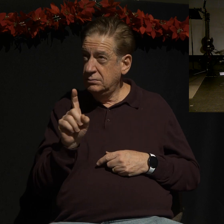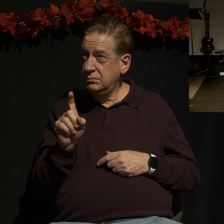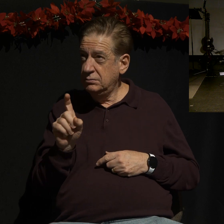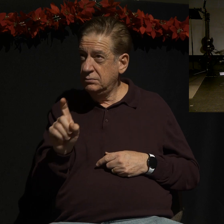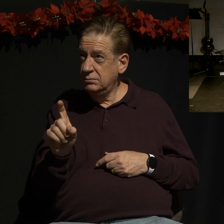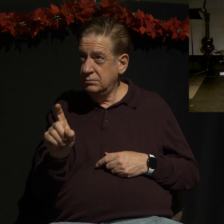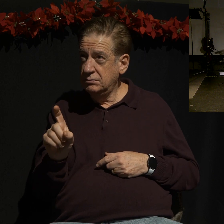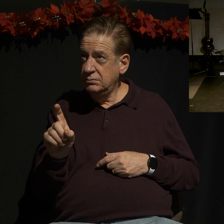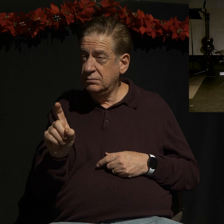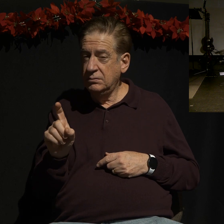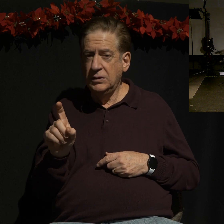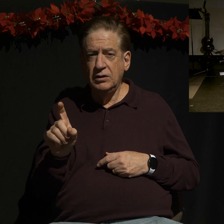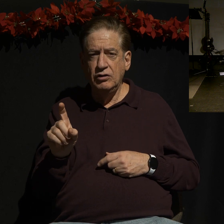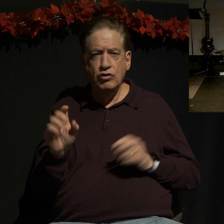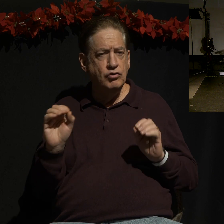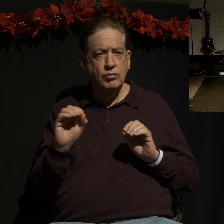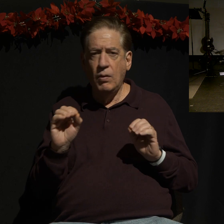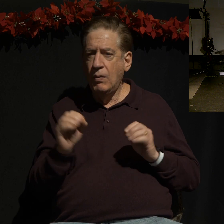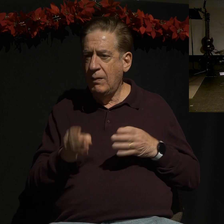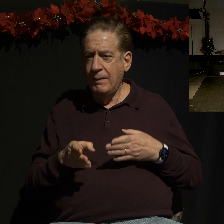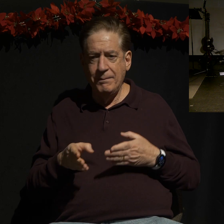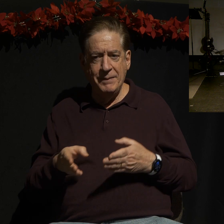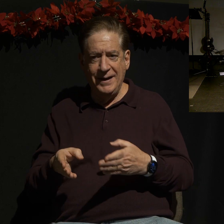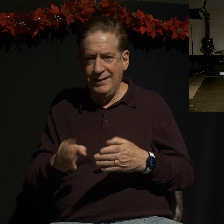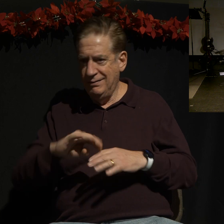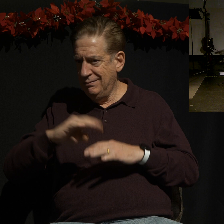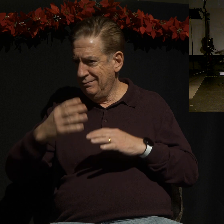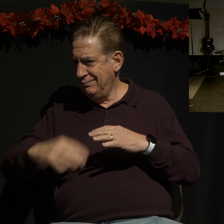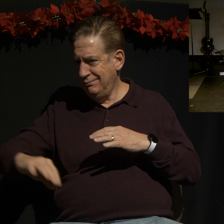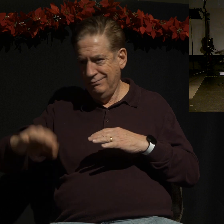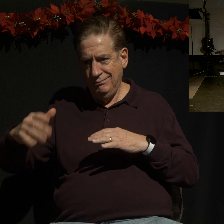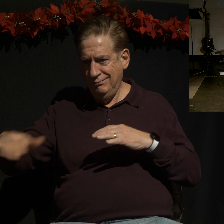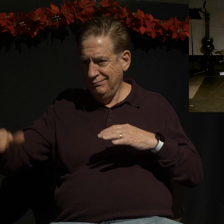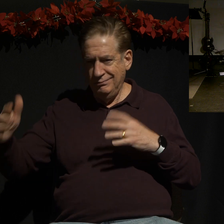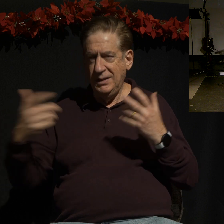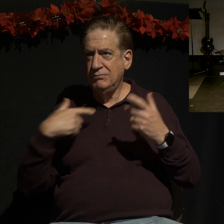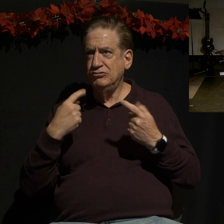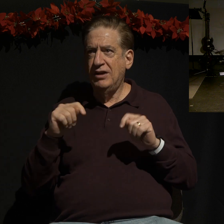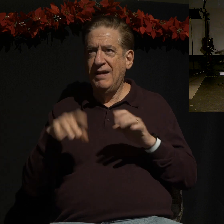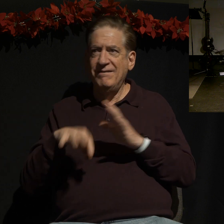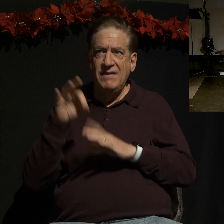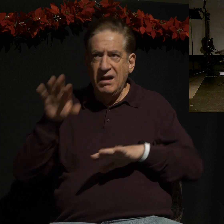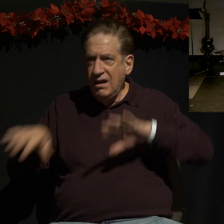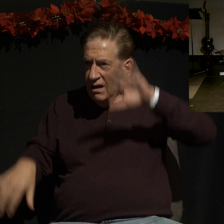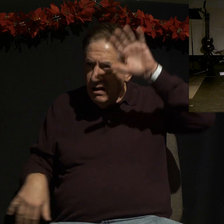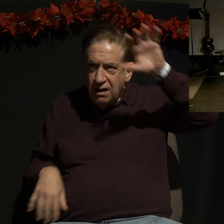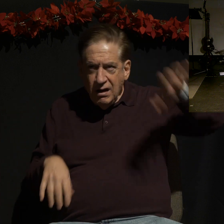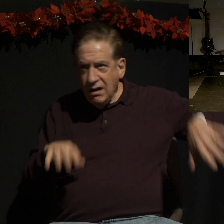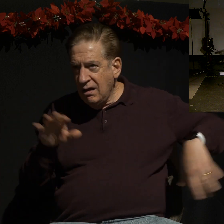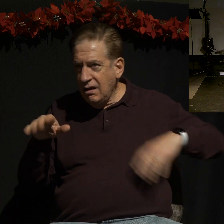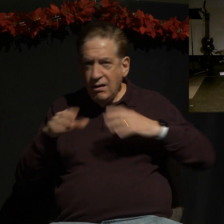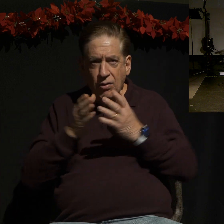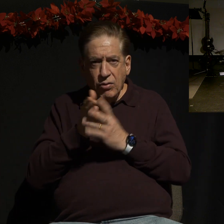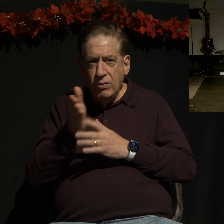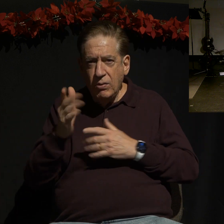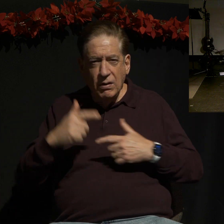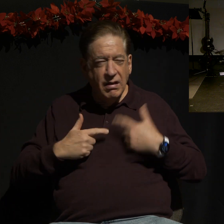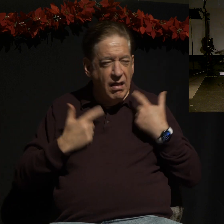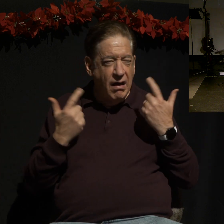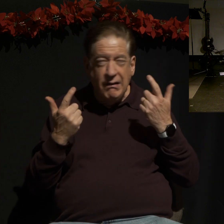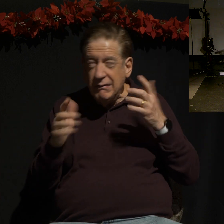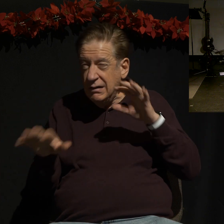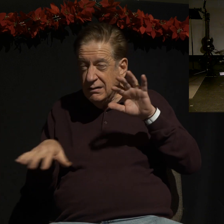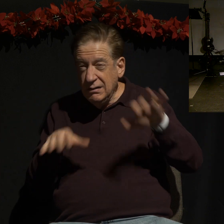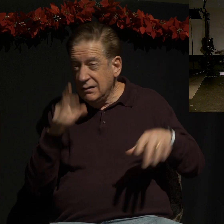this no path terrain and I'm trying to find my way through life, I look to this lamppost